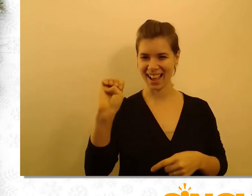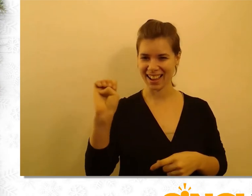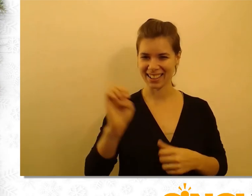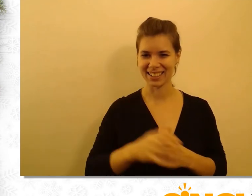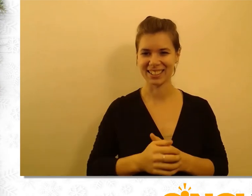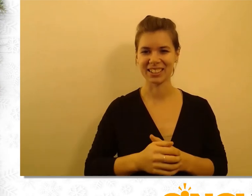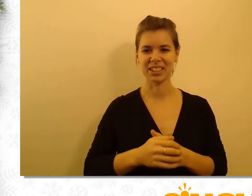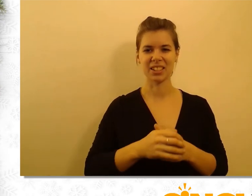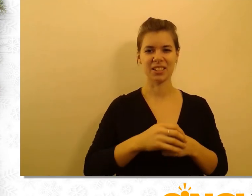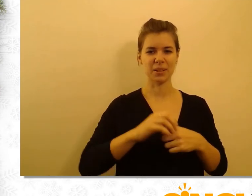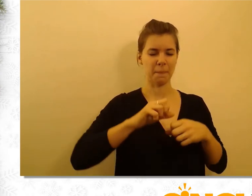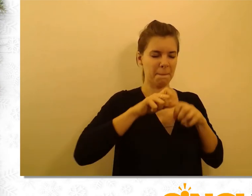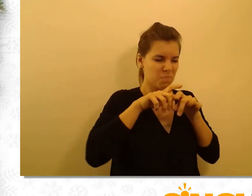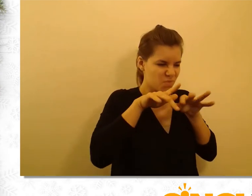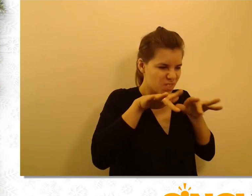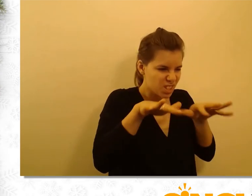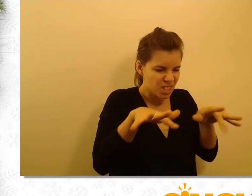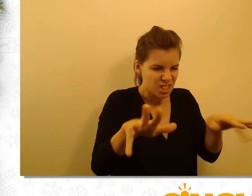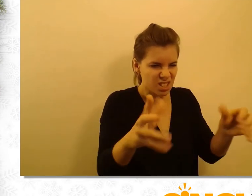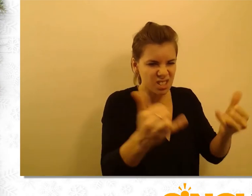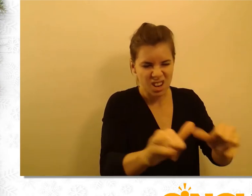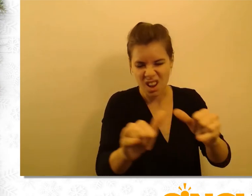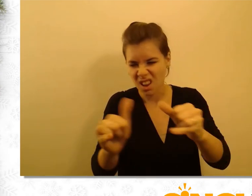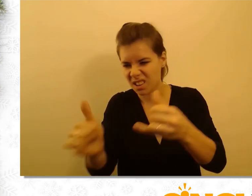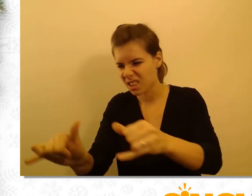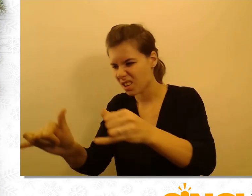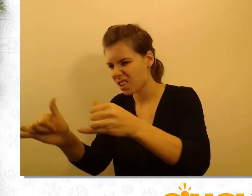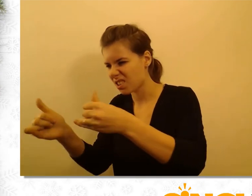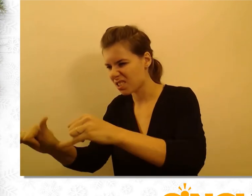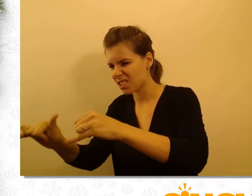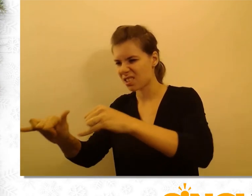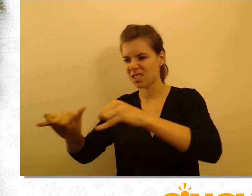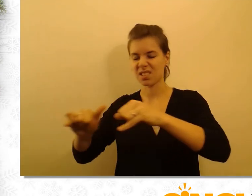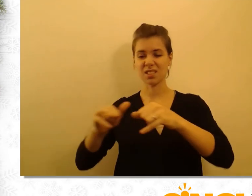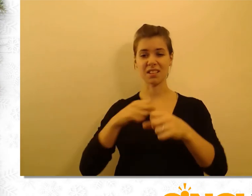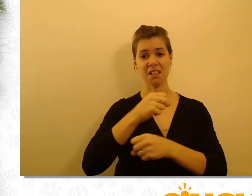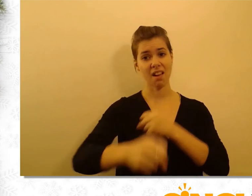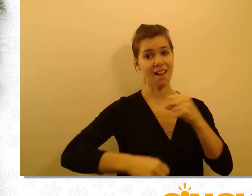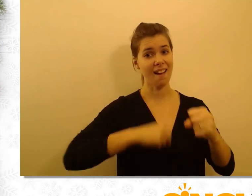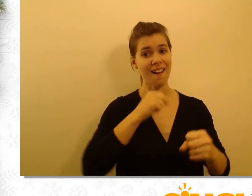COVID-19 keeps us in quarantine.